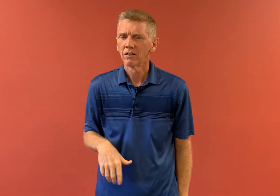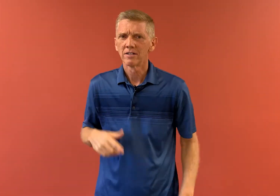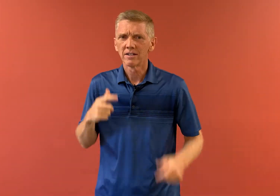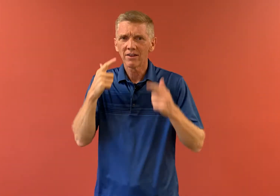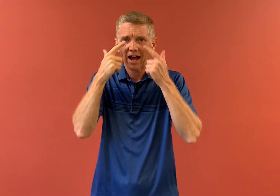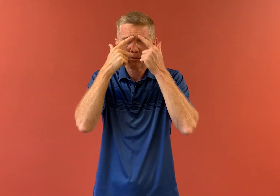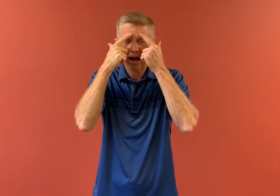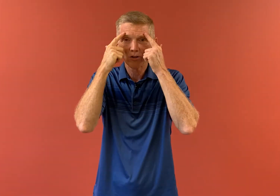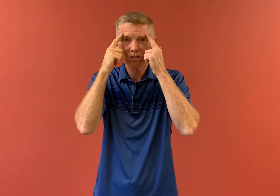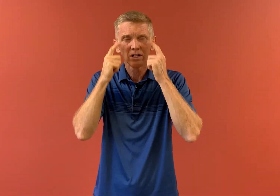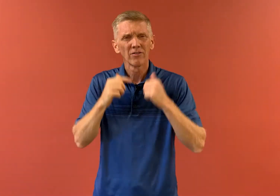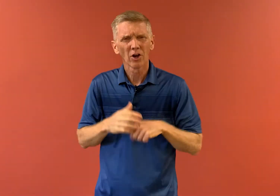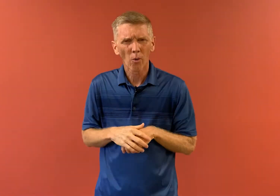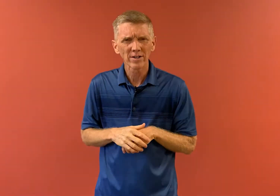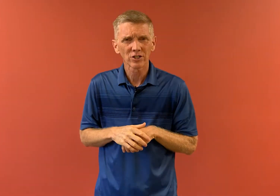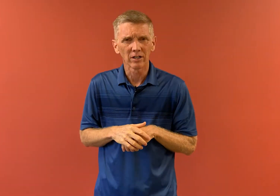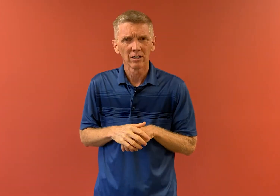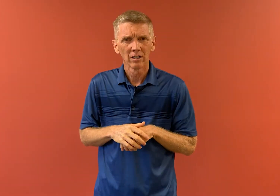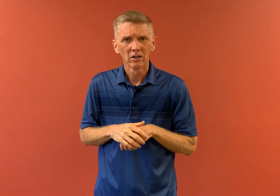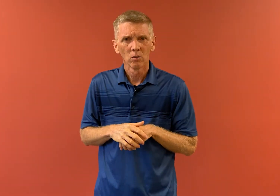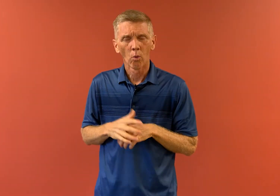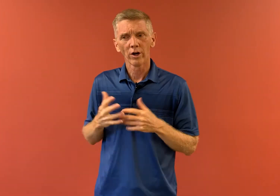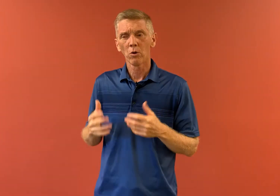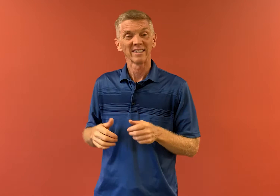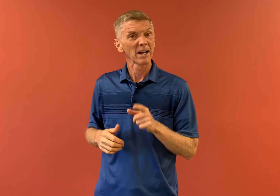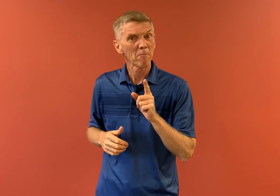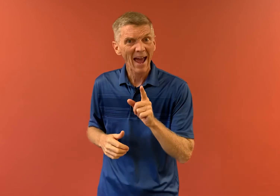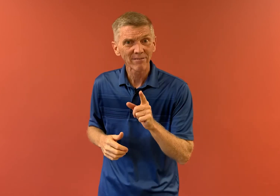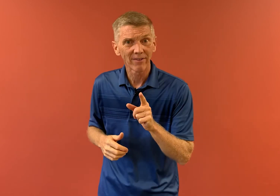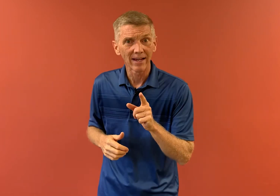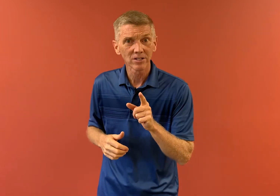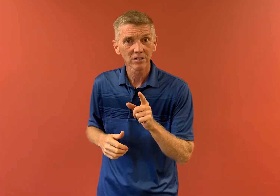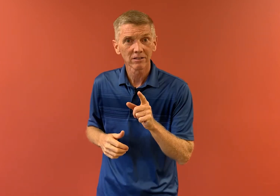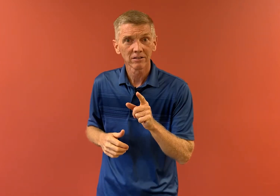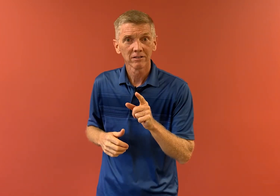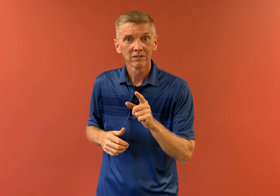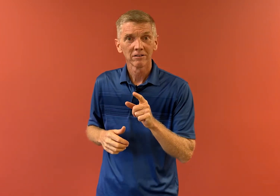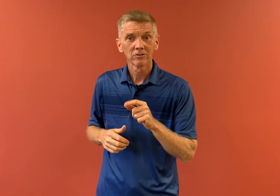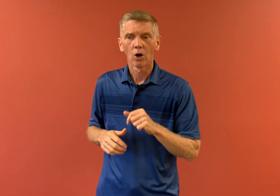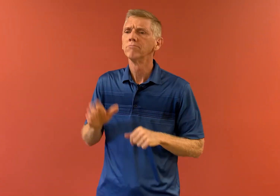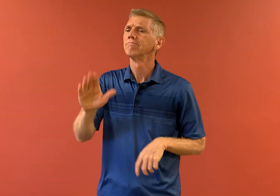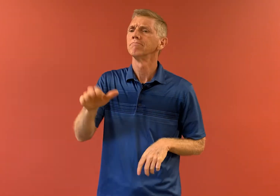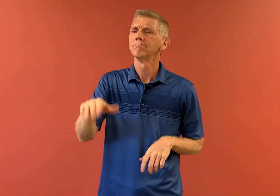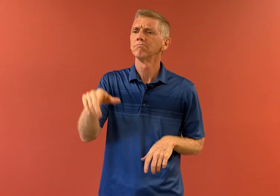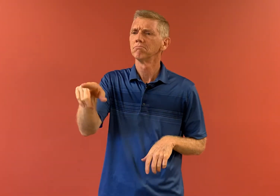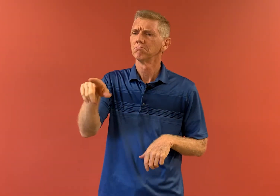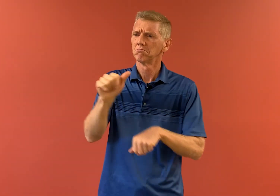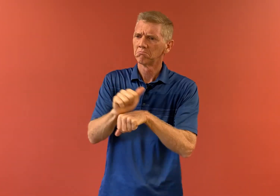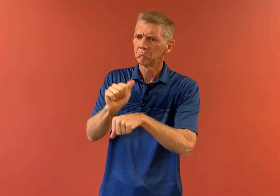See the eyebrows? The question, where do you work? Not a mad face. So,